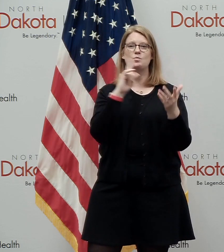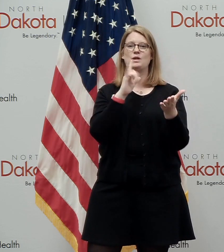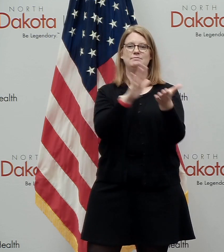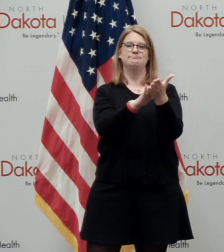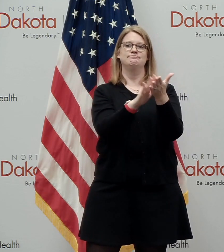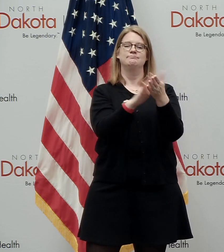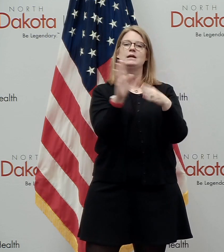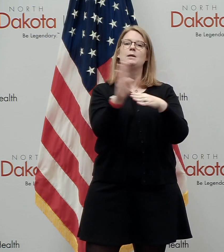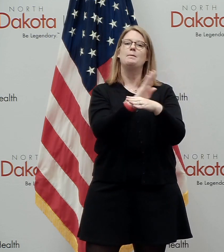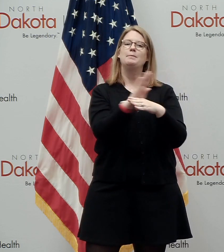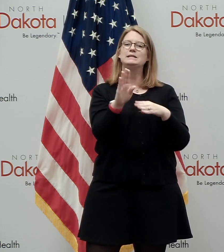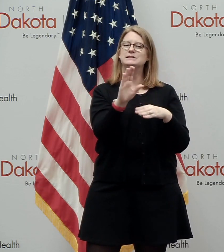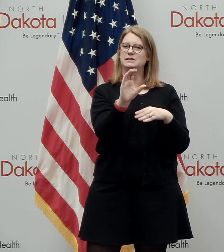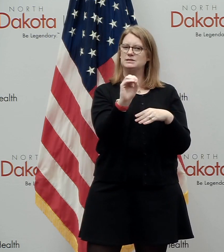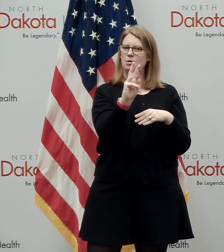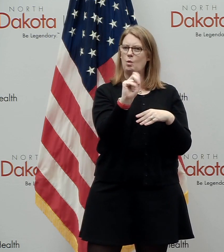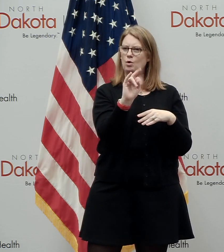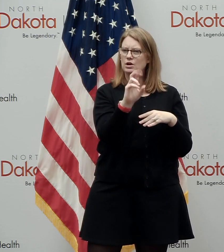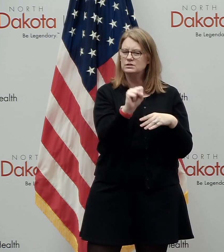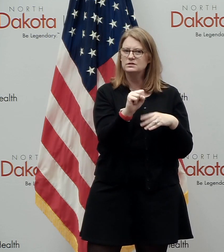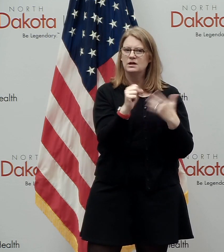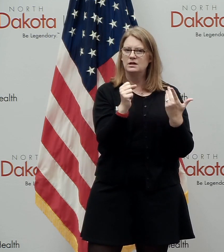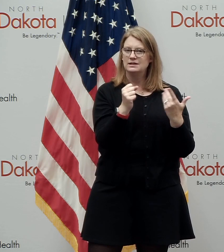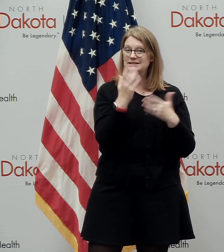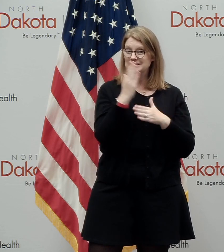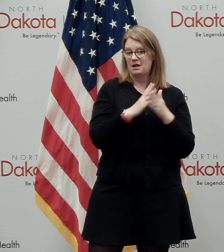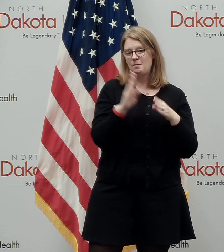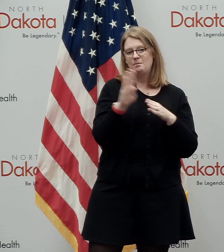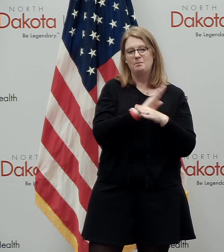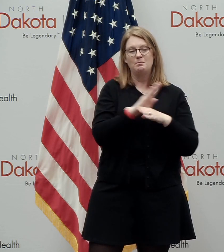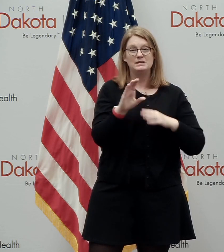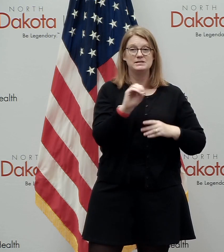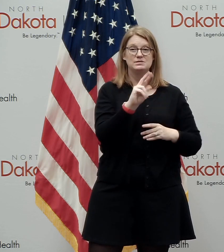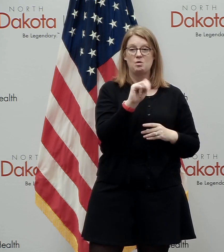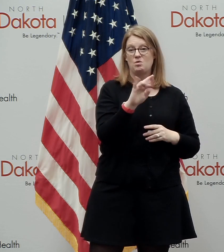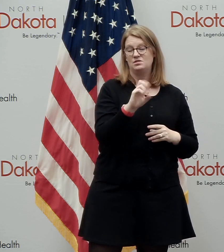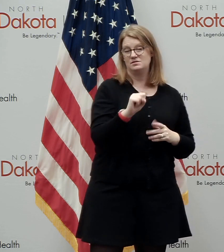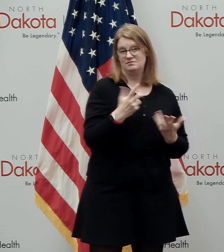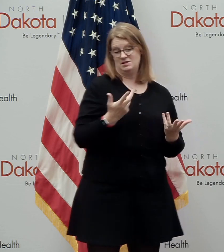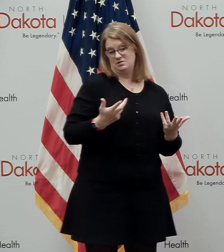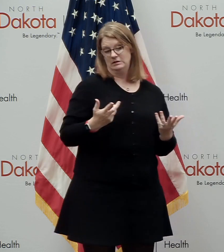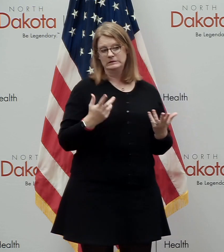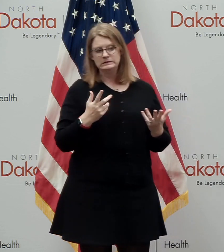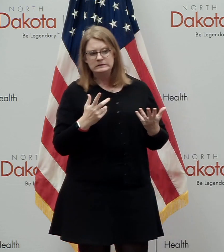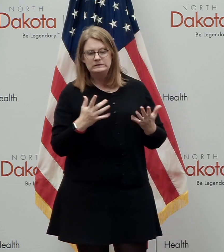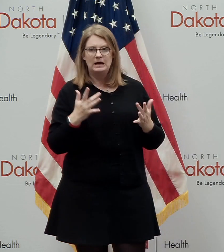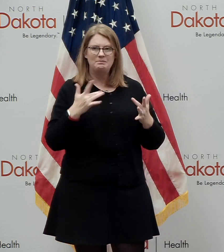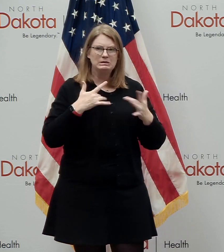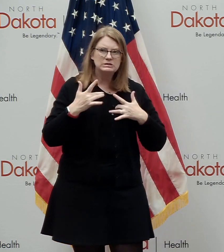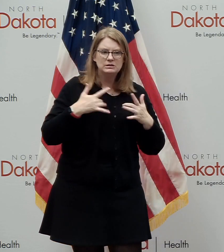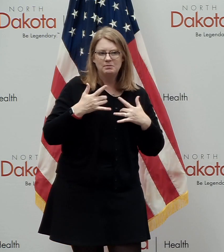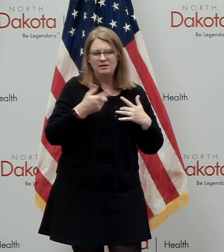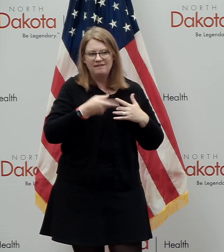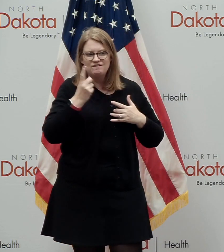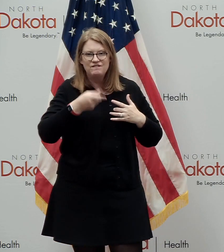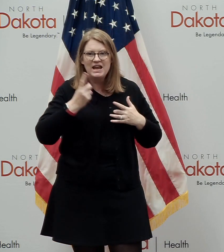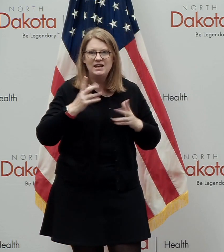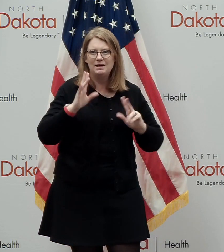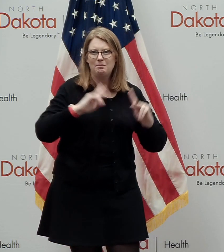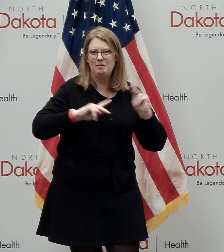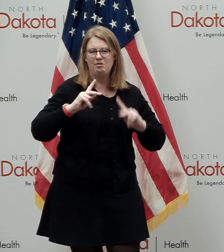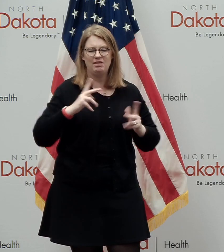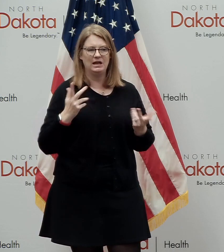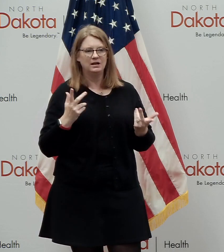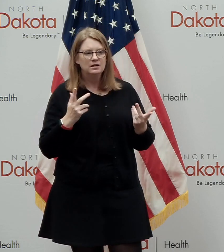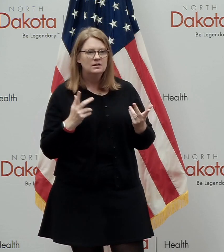to business owners, again, where I know some business owners might say, hey, I'm concerned about offending customers, that